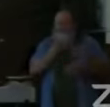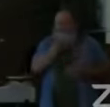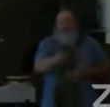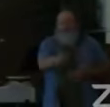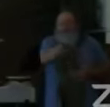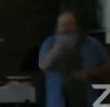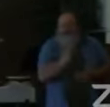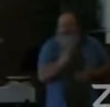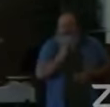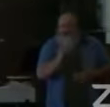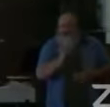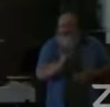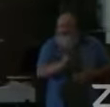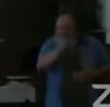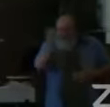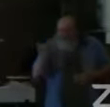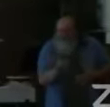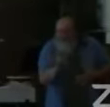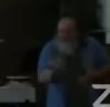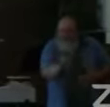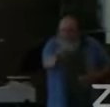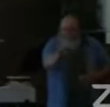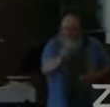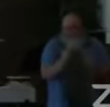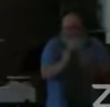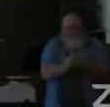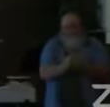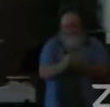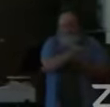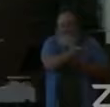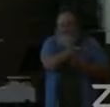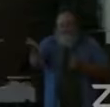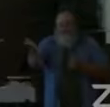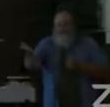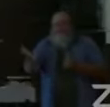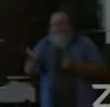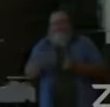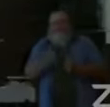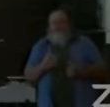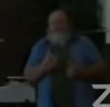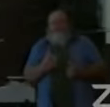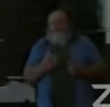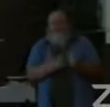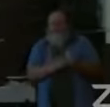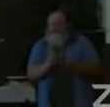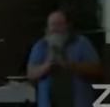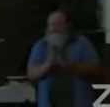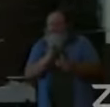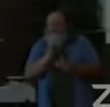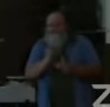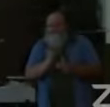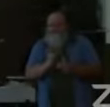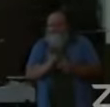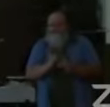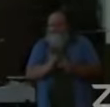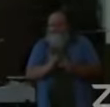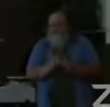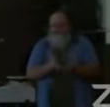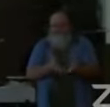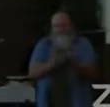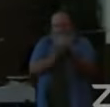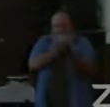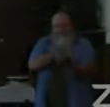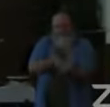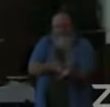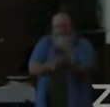in. That just like Jesus was with the disciples in the boat when the storm hit, and they woke